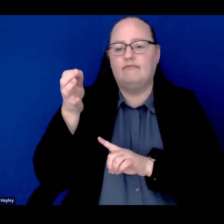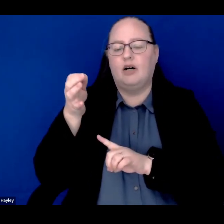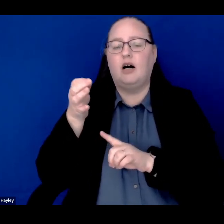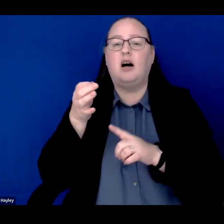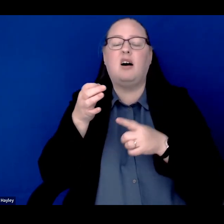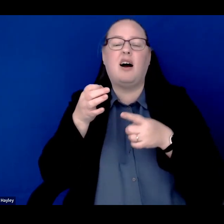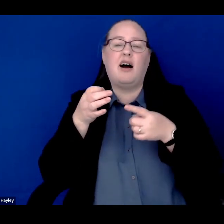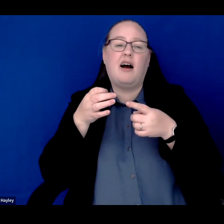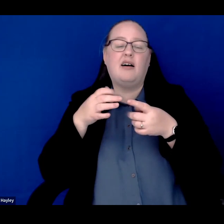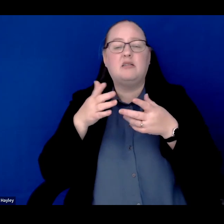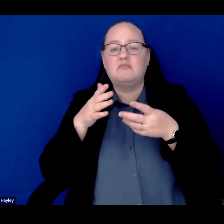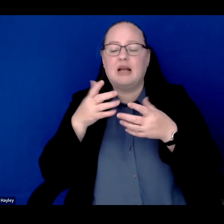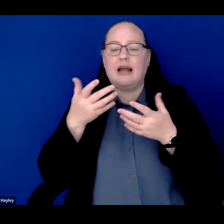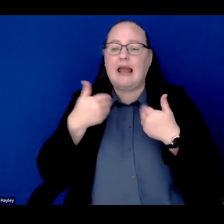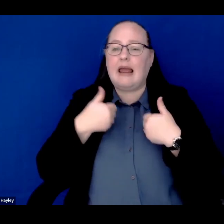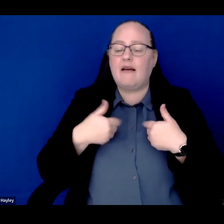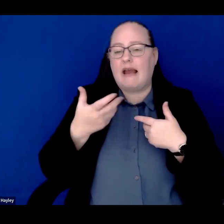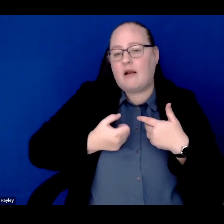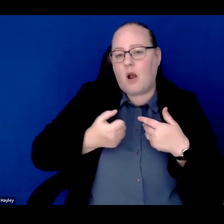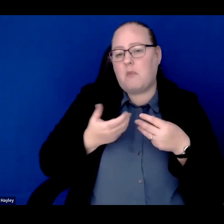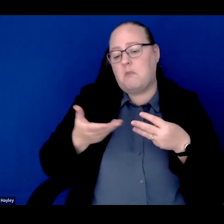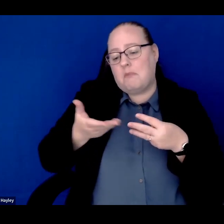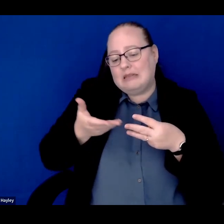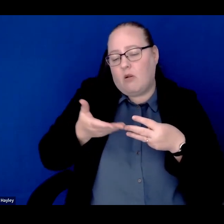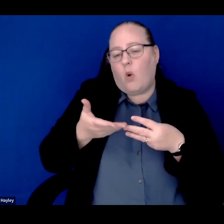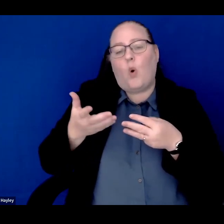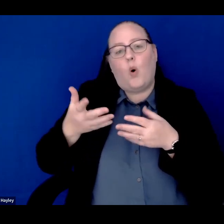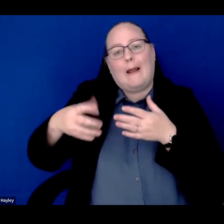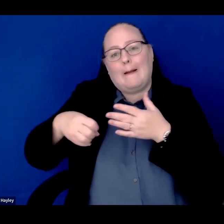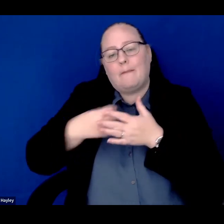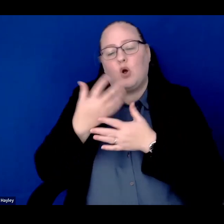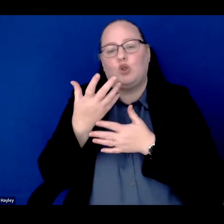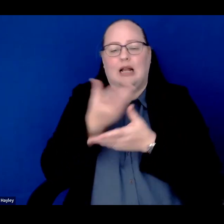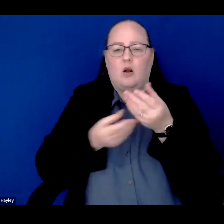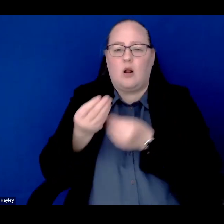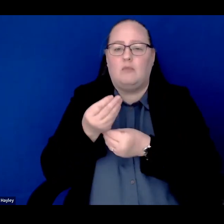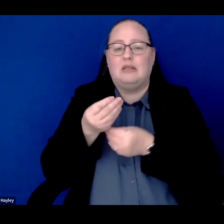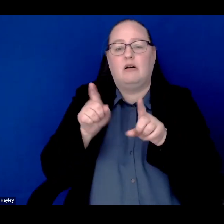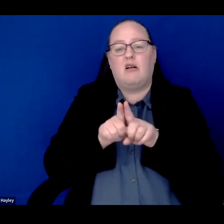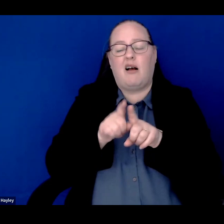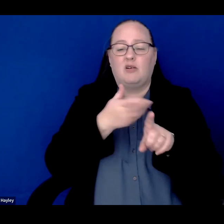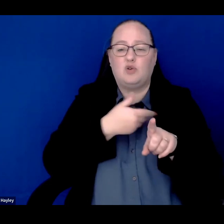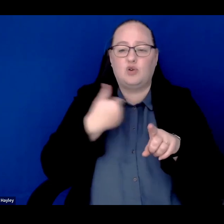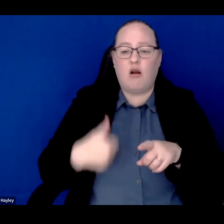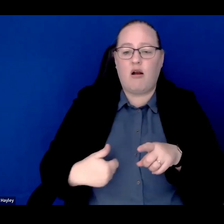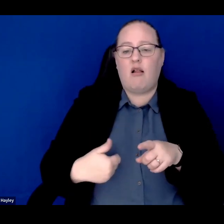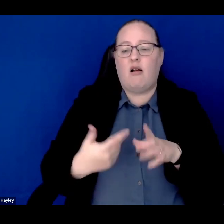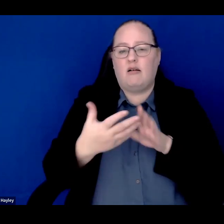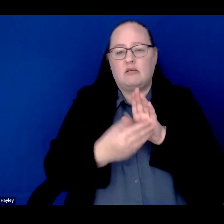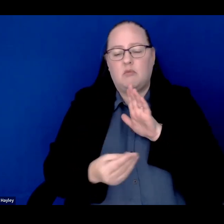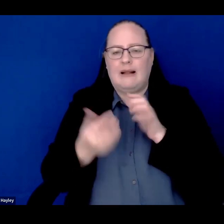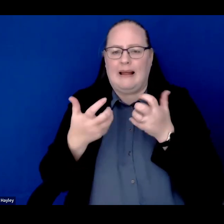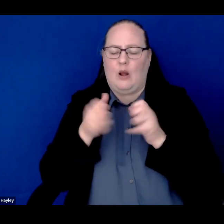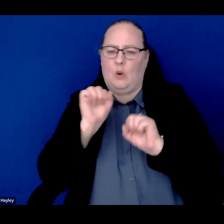and emerging economies like China or Turkey, how could they pursue a new vision that reorients their economies